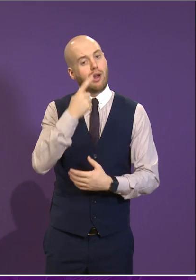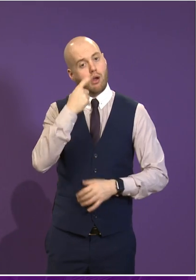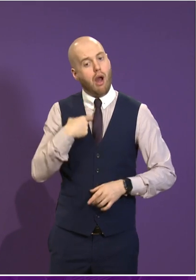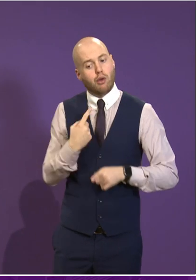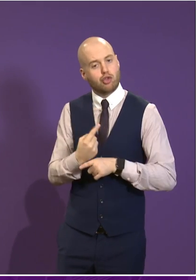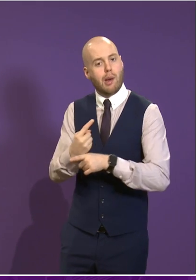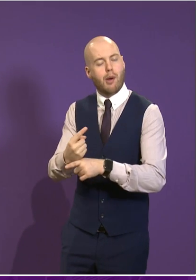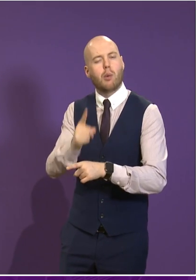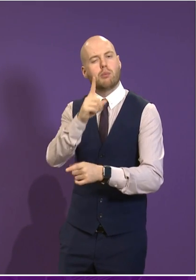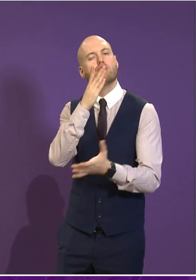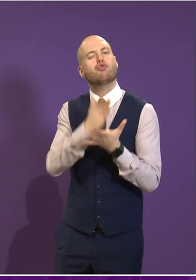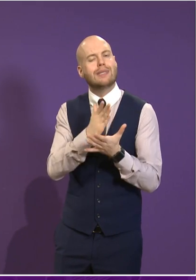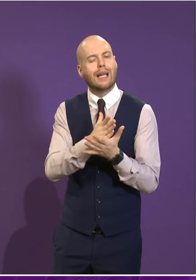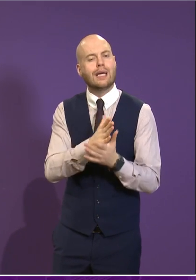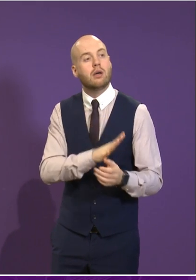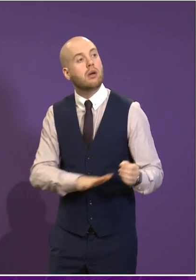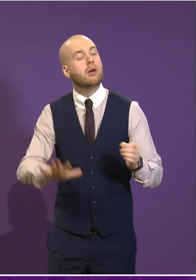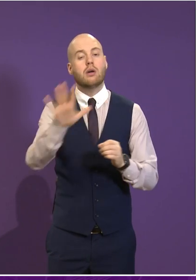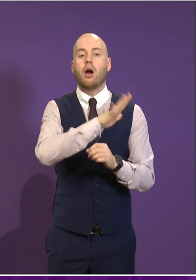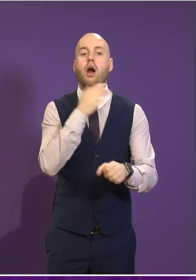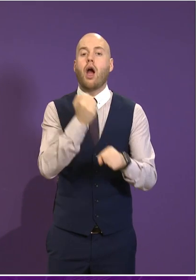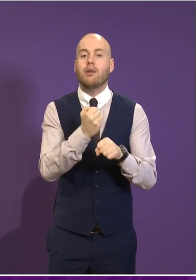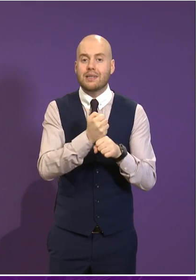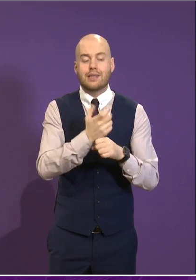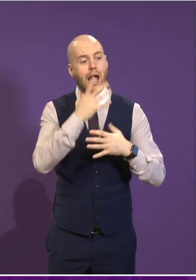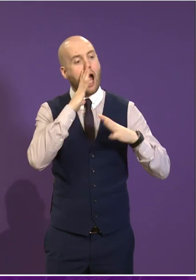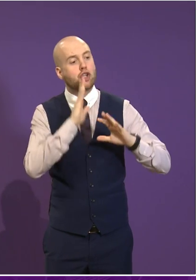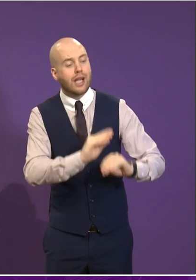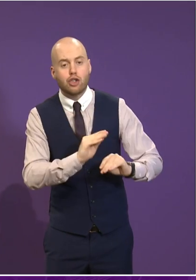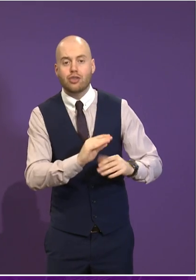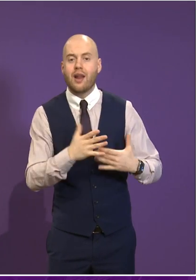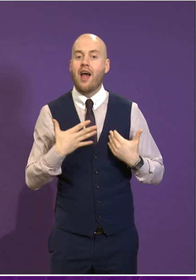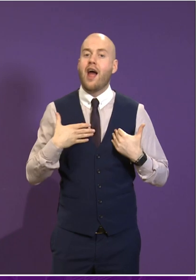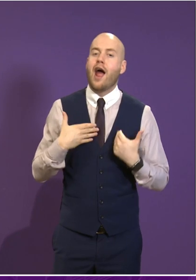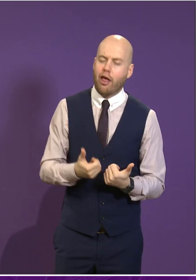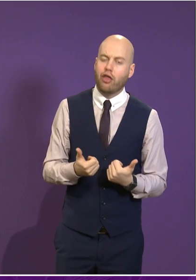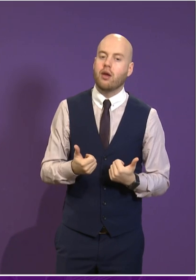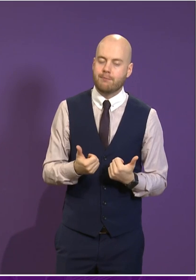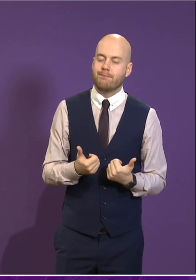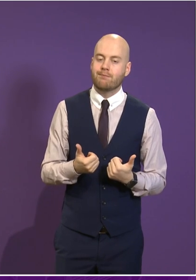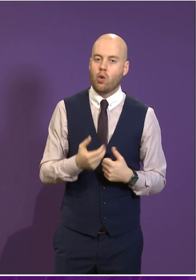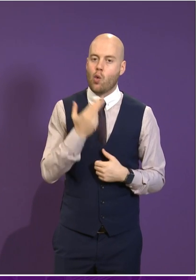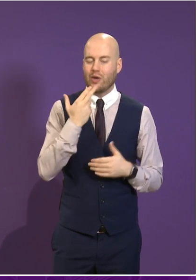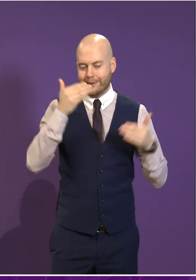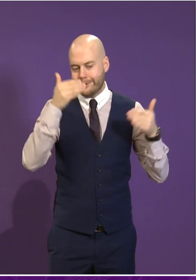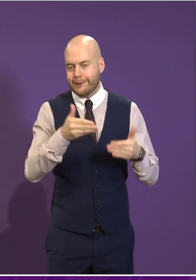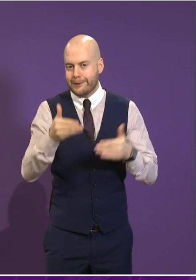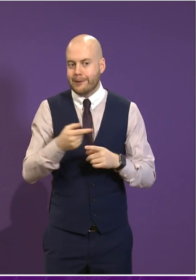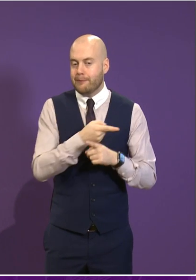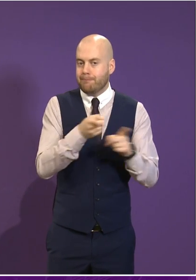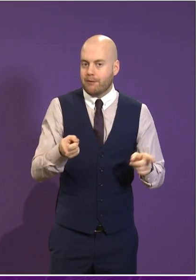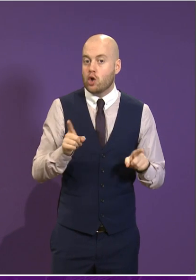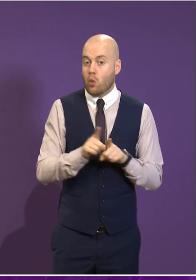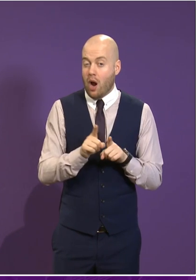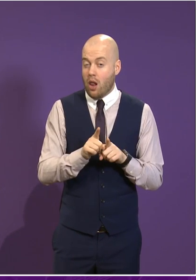spend right across government in education and in health, and ensuring that, particularly with those large universal services,